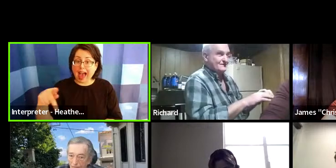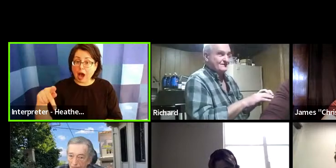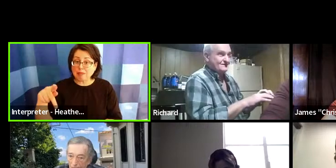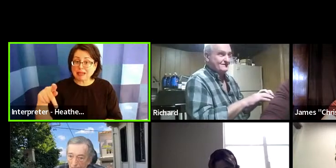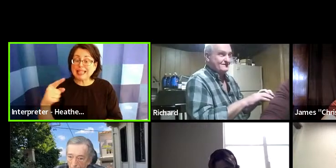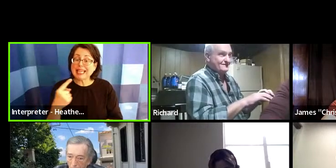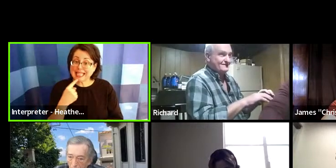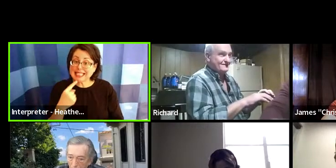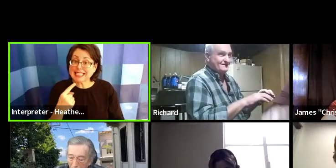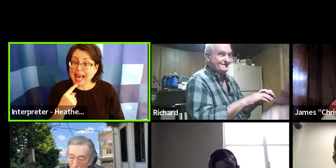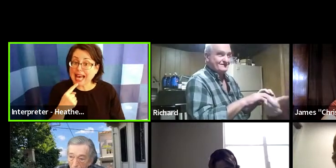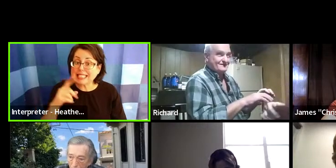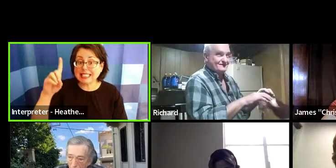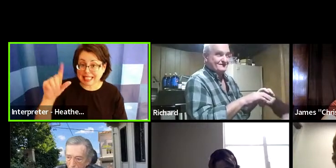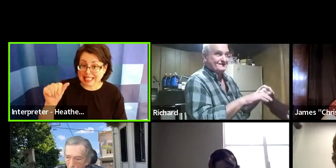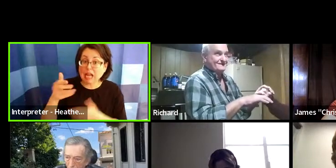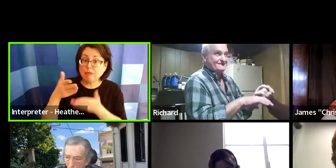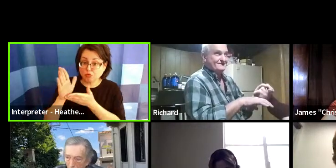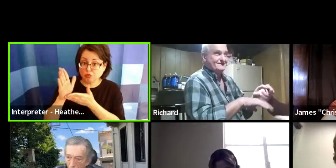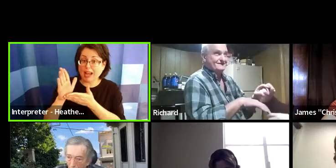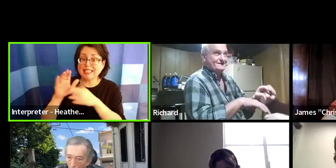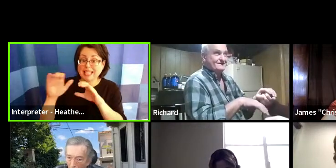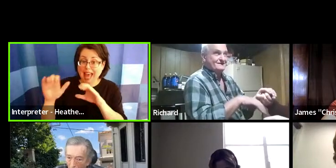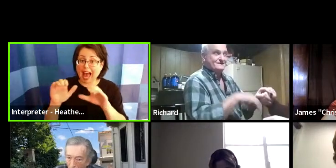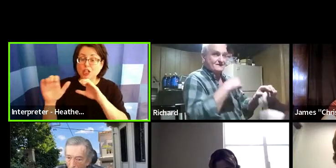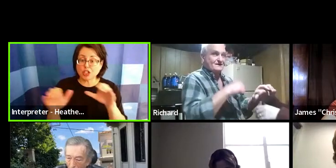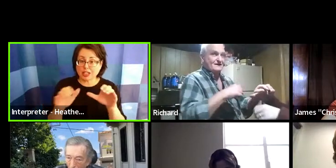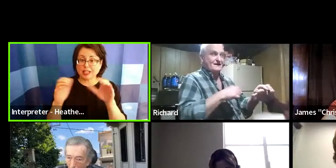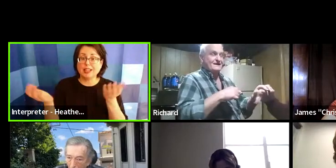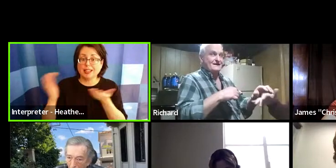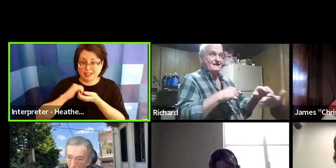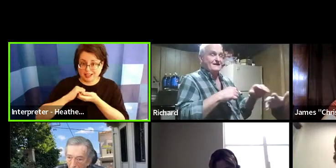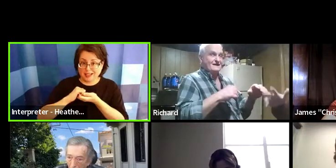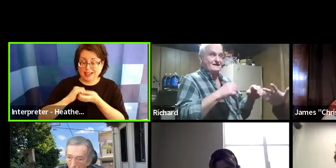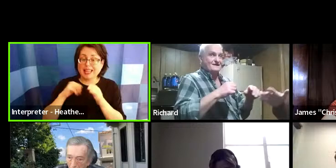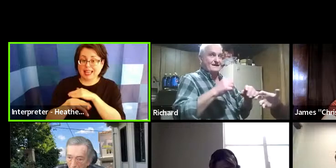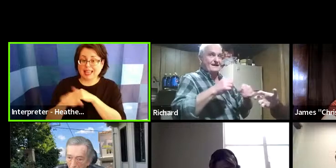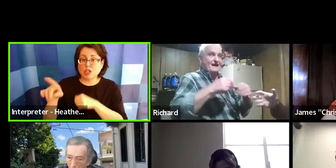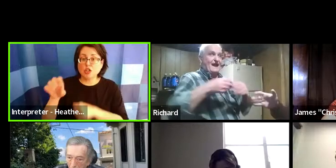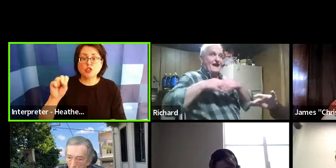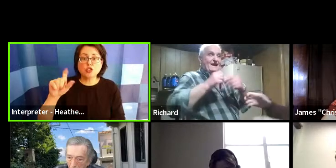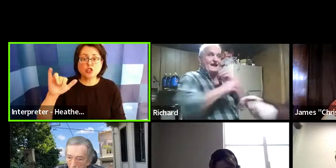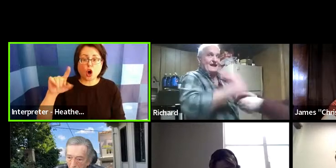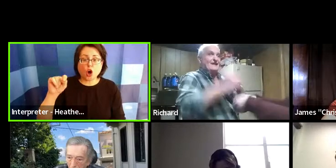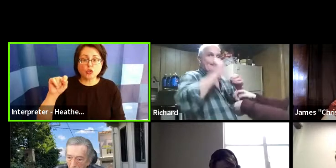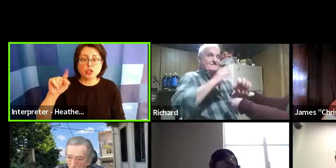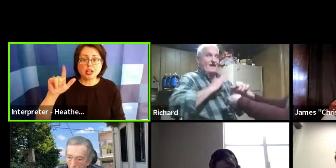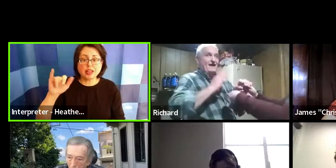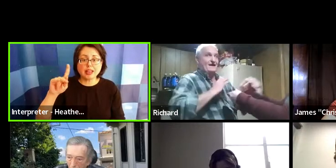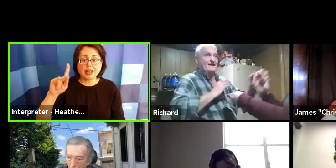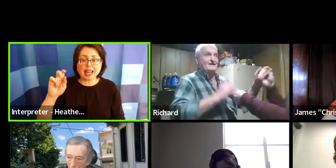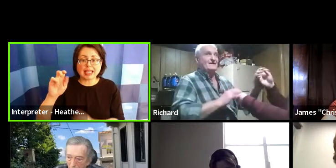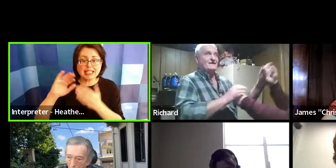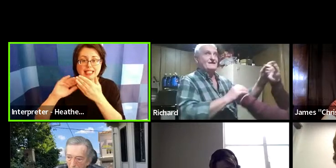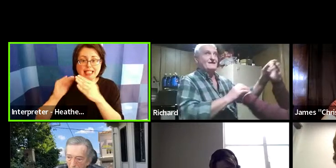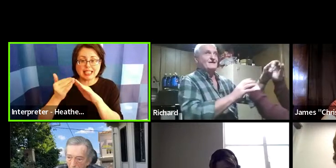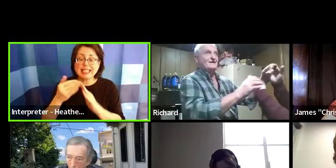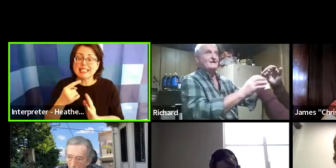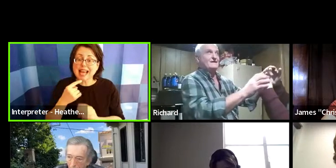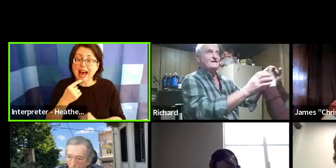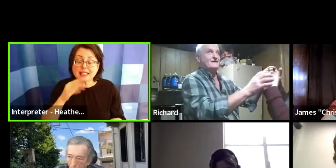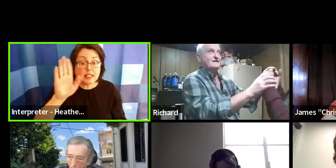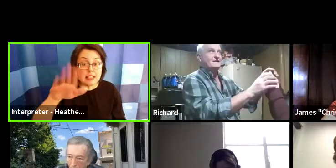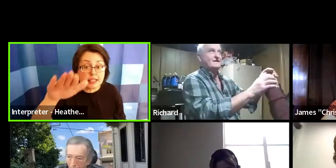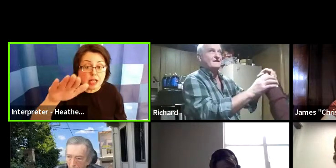the Disabled Rights Action Coalition in Salt Lake City that reminds people that they need to be aware of